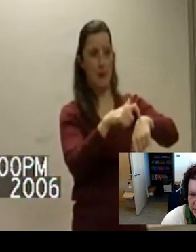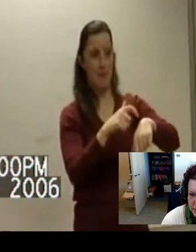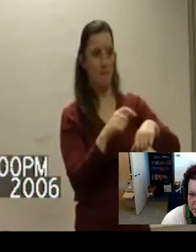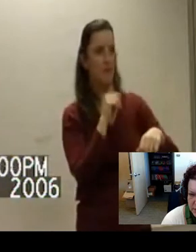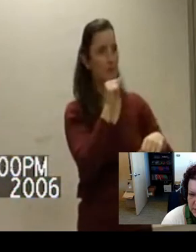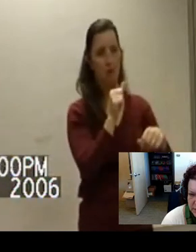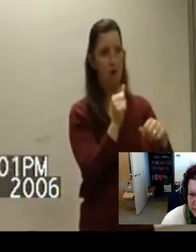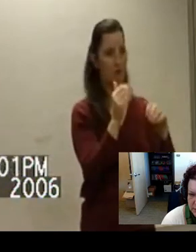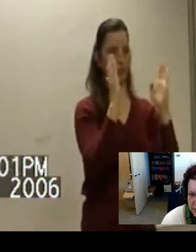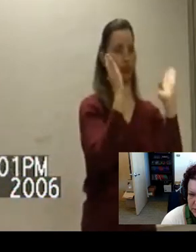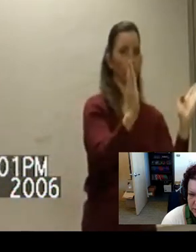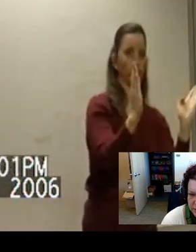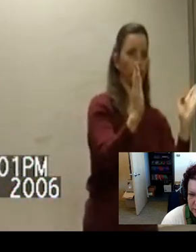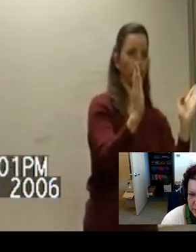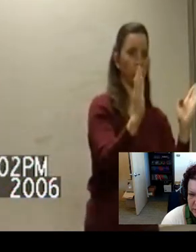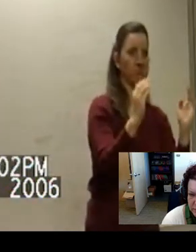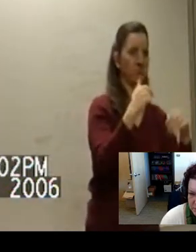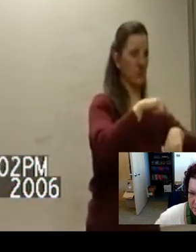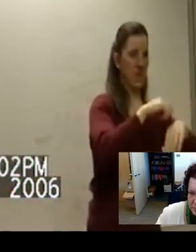So we got those chickens around the 1st of November.